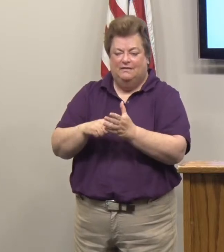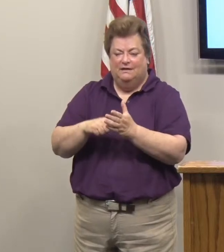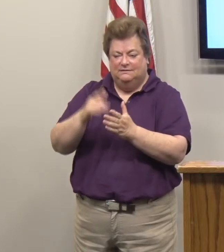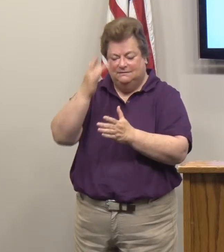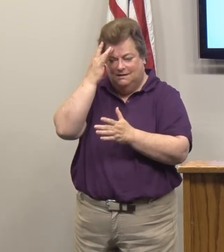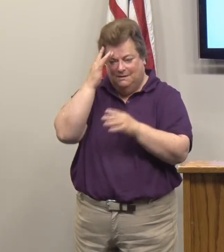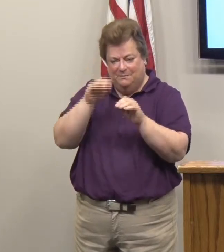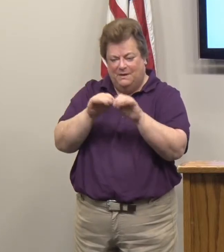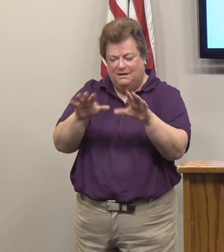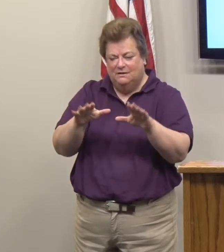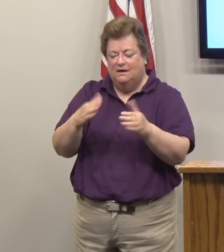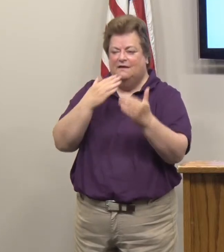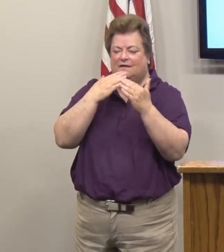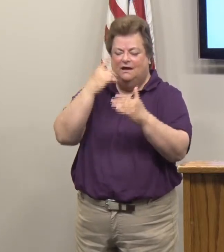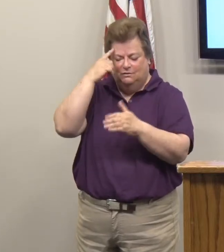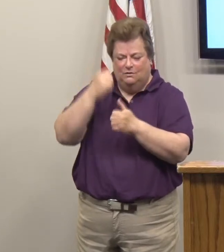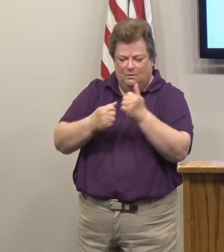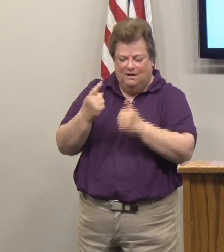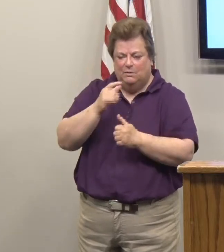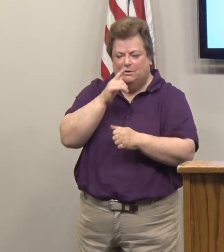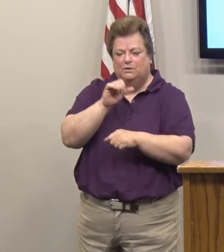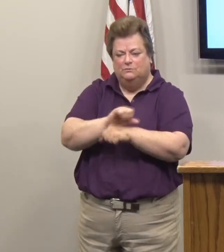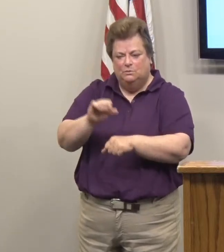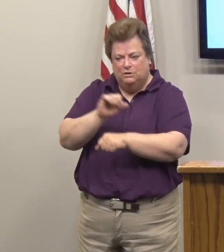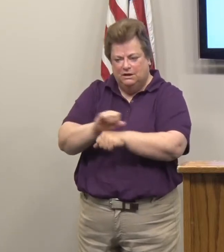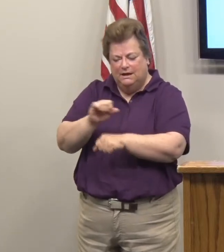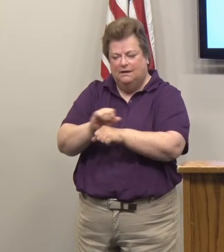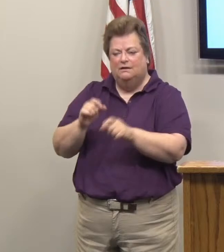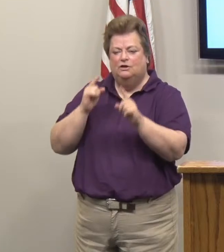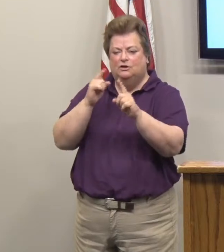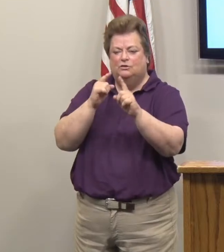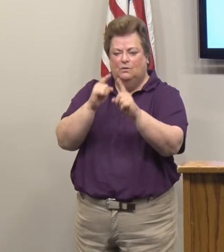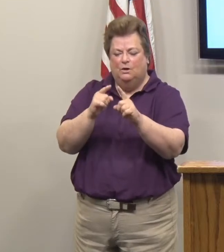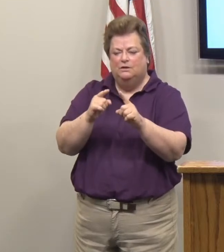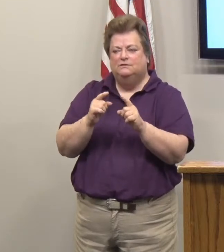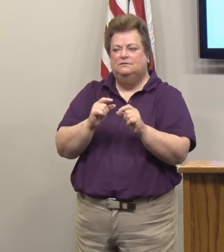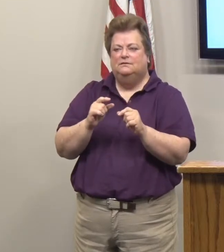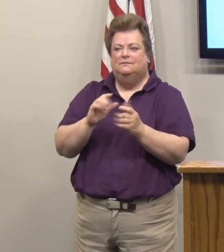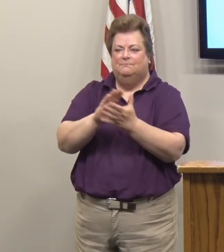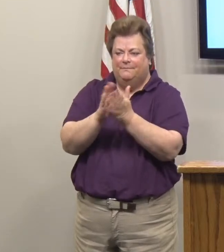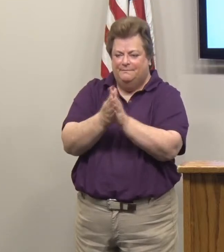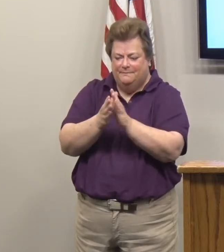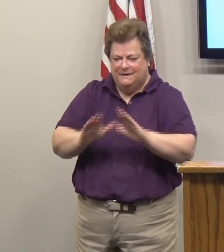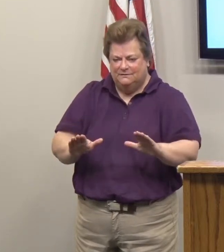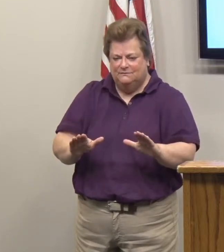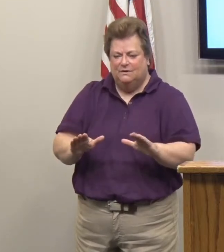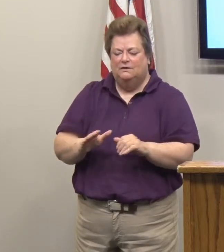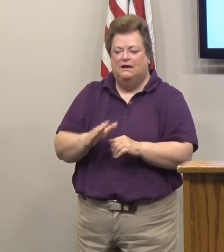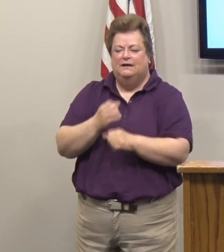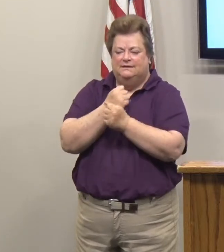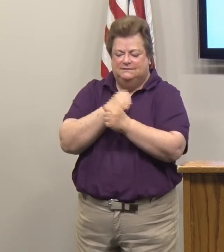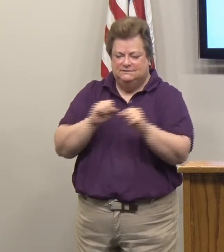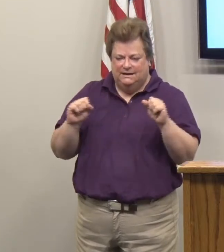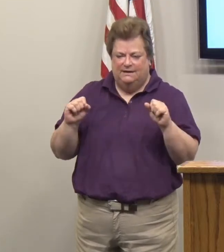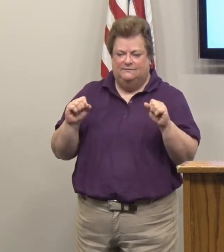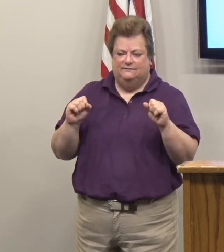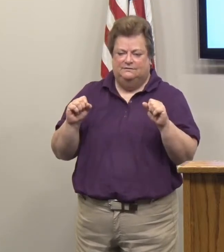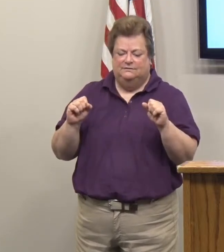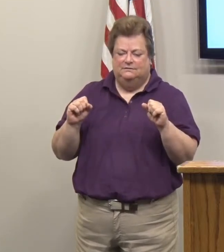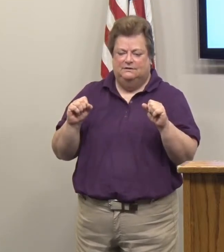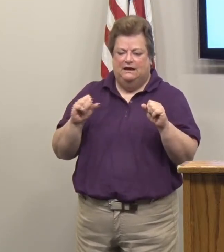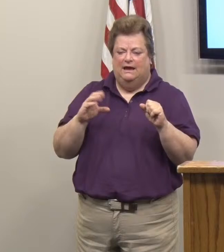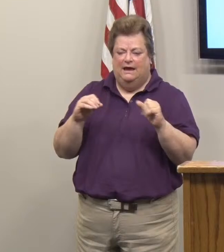help get out this important public health message about COVID-19. We want everyone to stay safe and stay healthy and